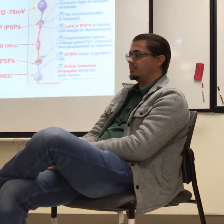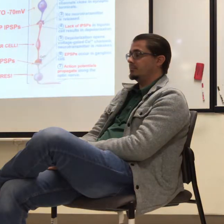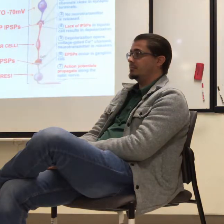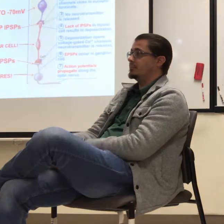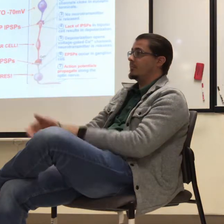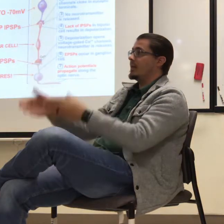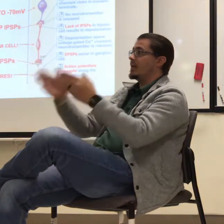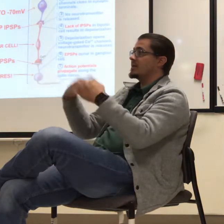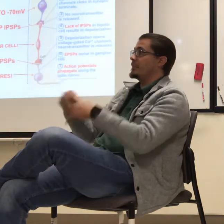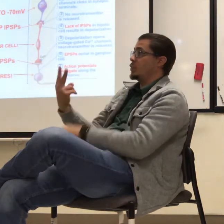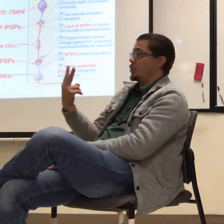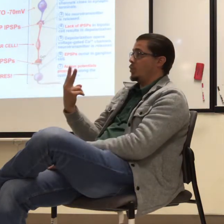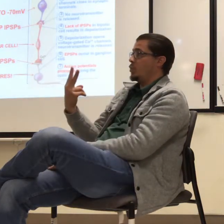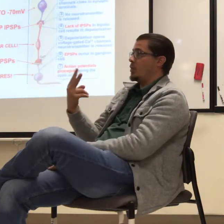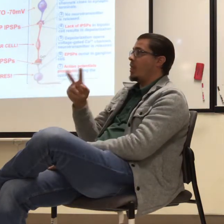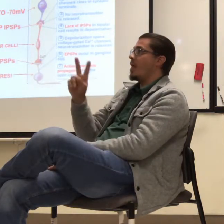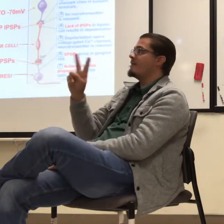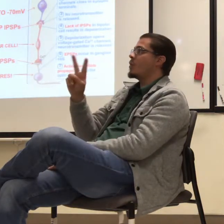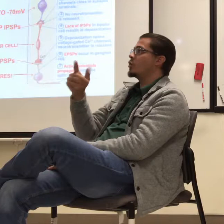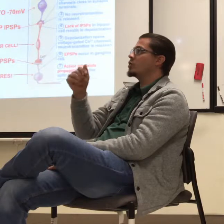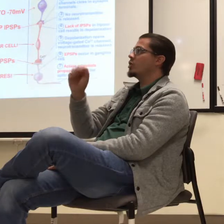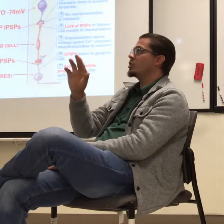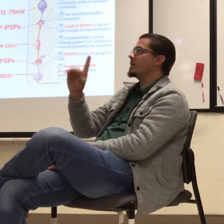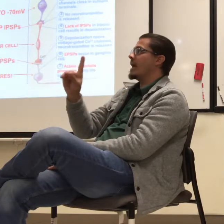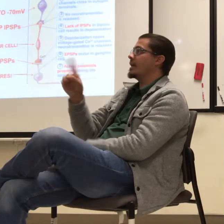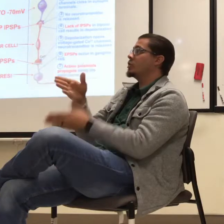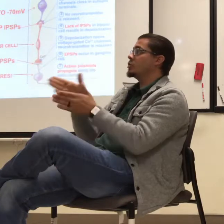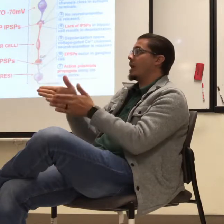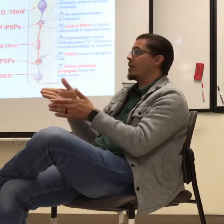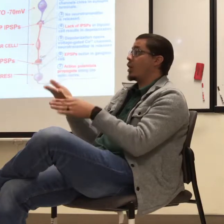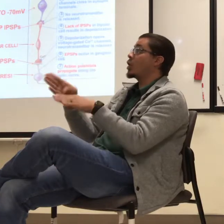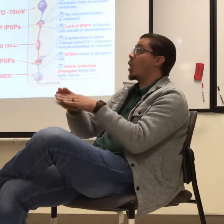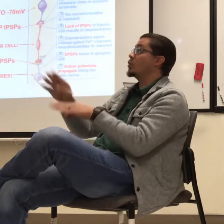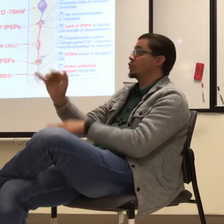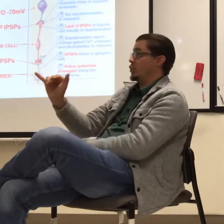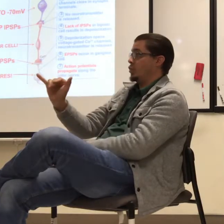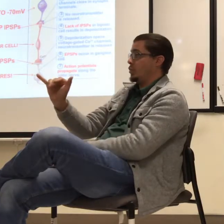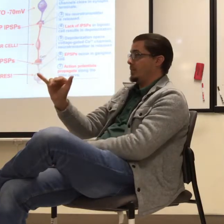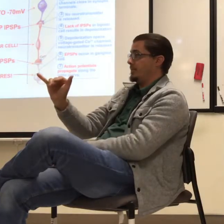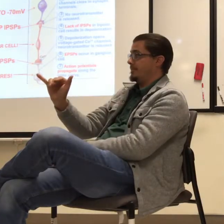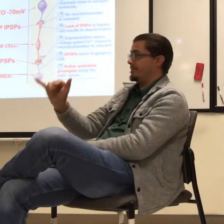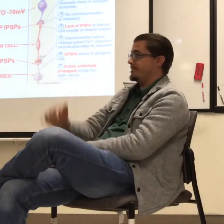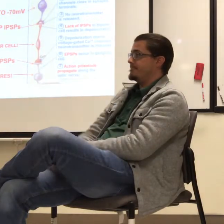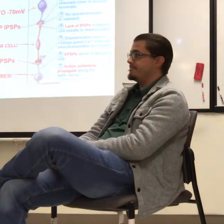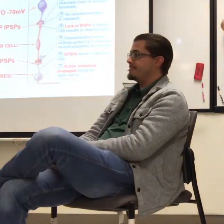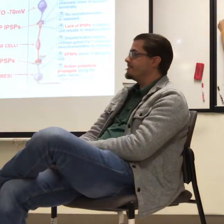Step 2, the voltage gated channels in the synaptic terminal, they close.